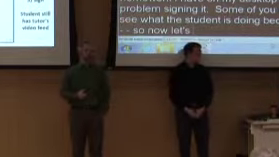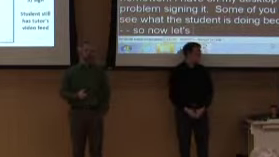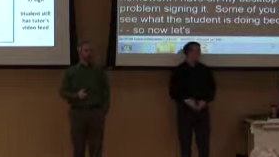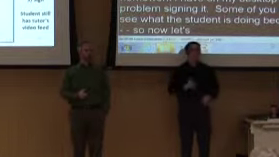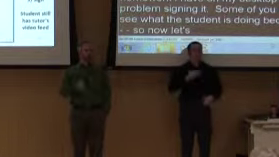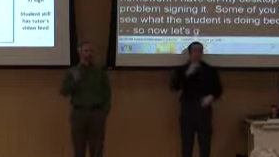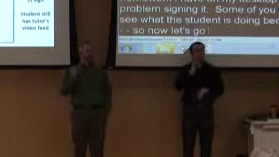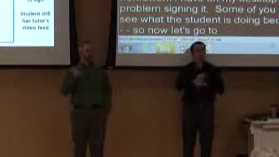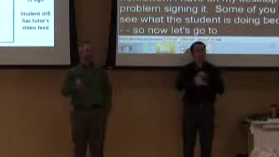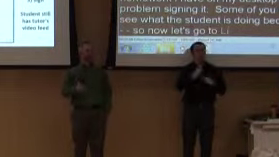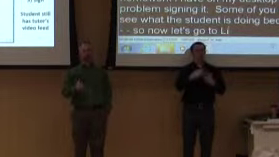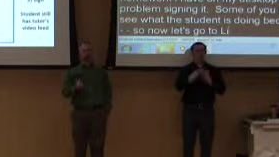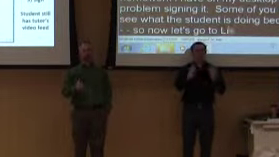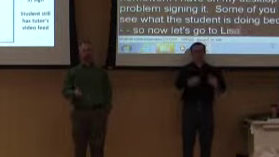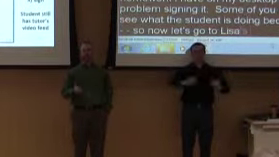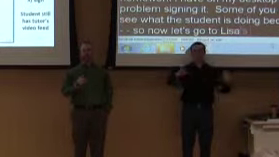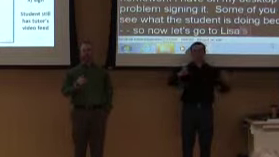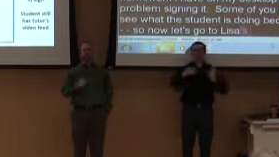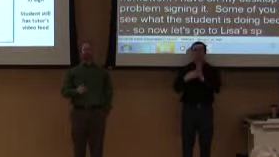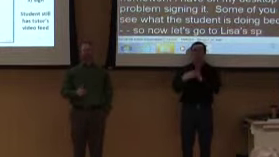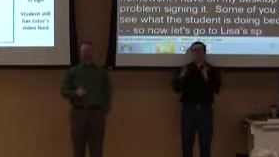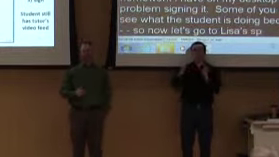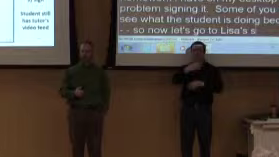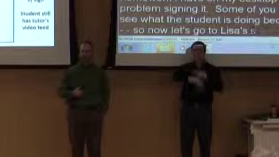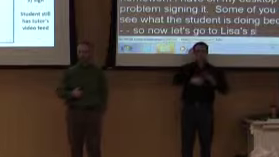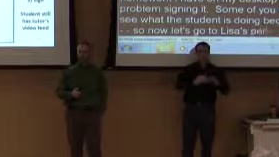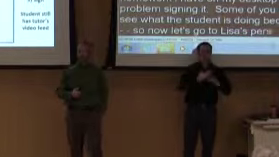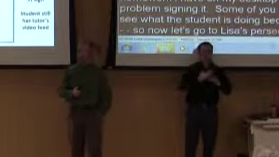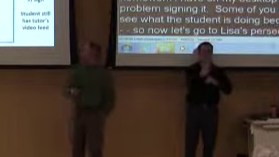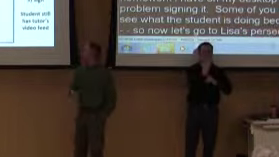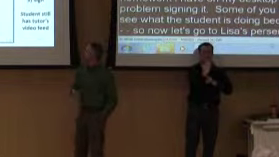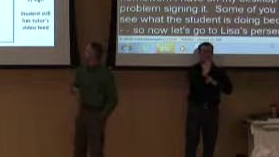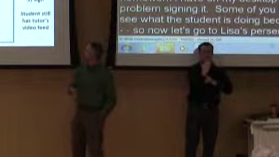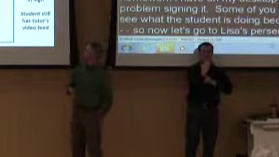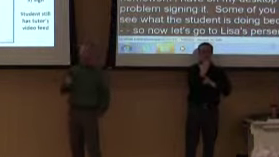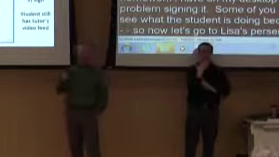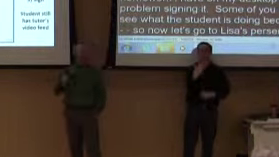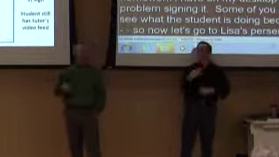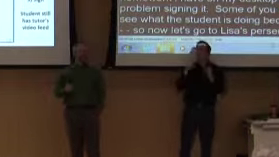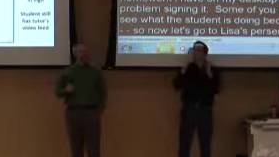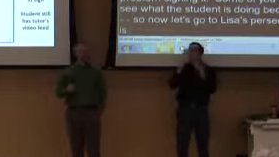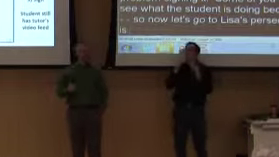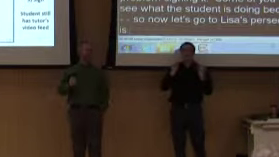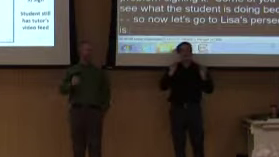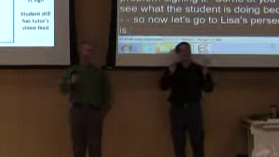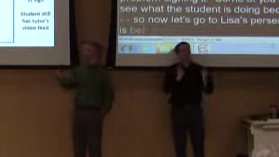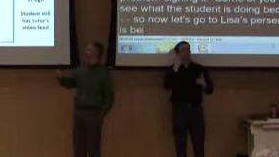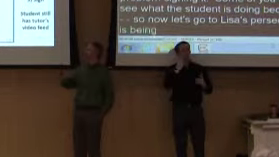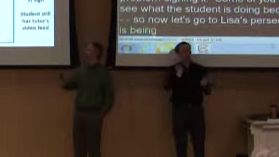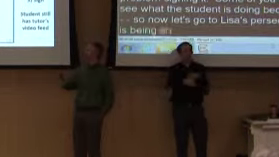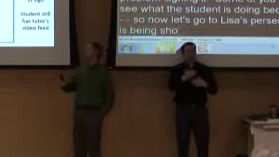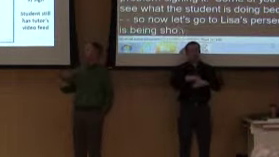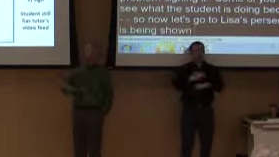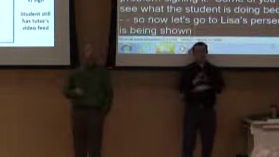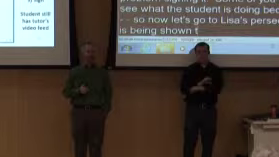My homework program is being shown to the tutor instead of my video. So the tutor can immediately see everything that